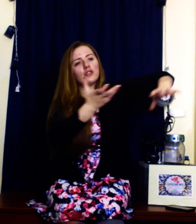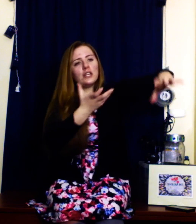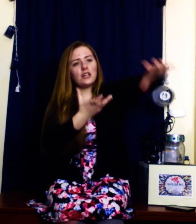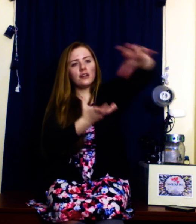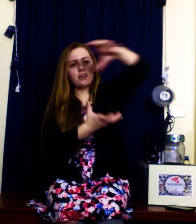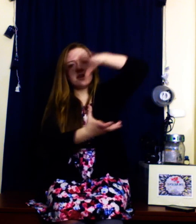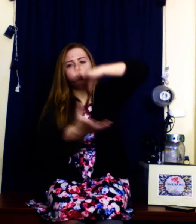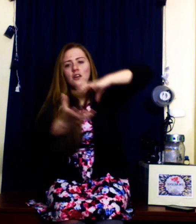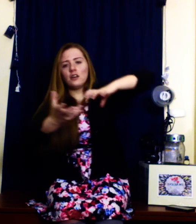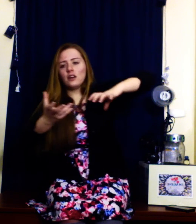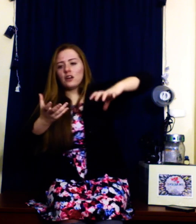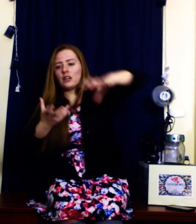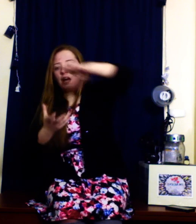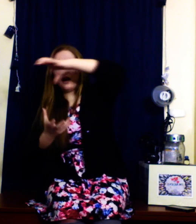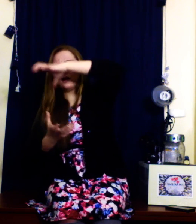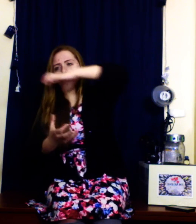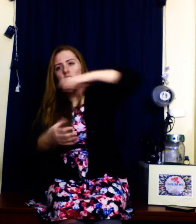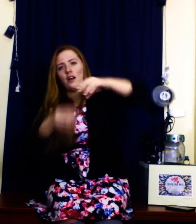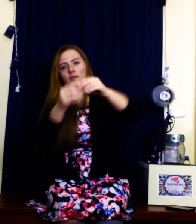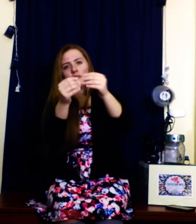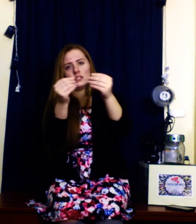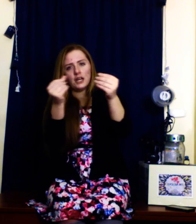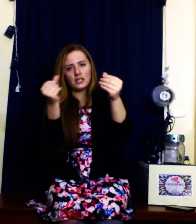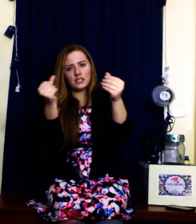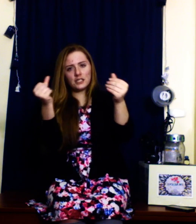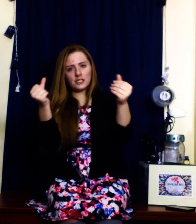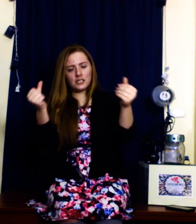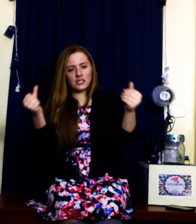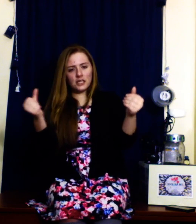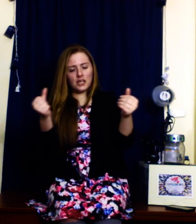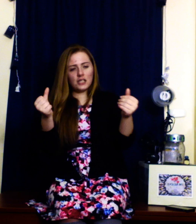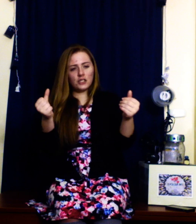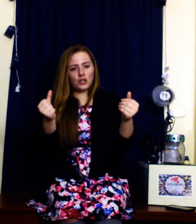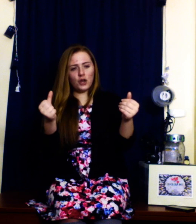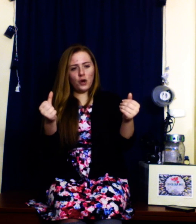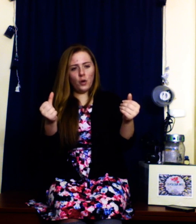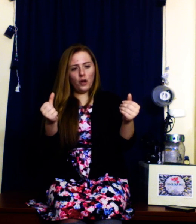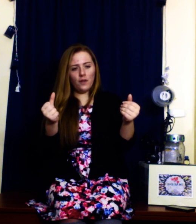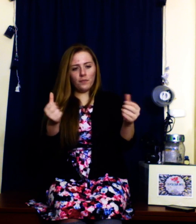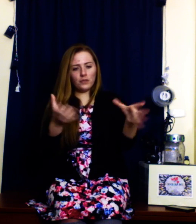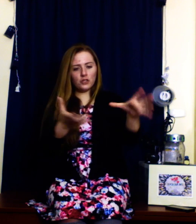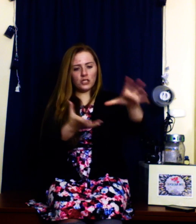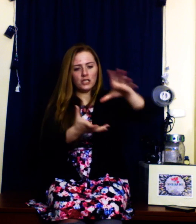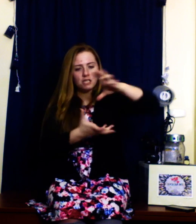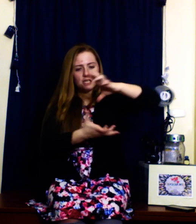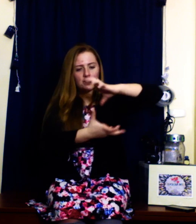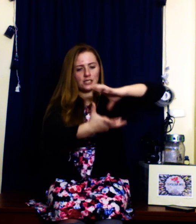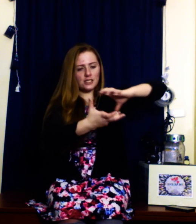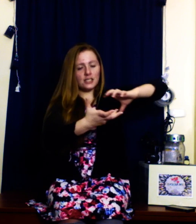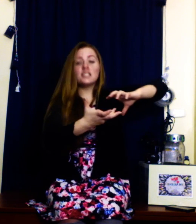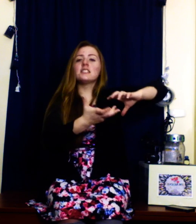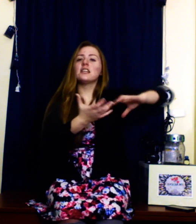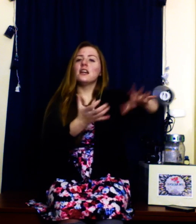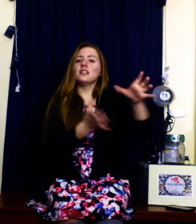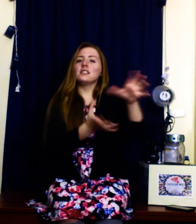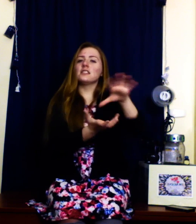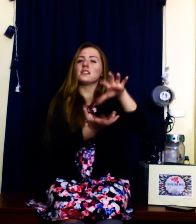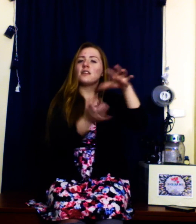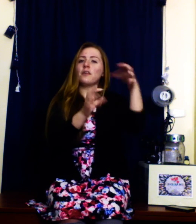wandering clouds of the dust. So this is a sign for